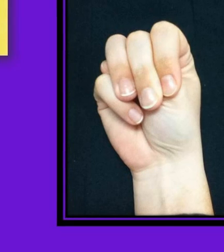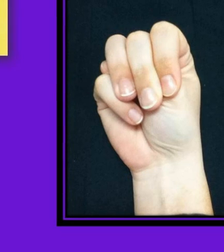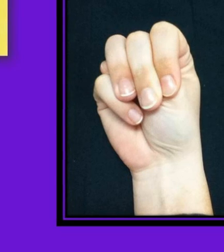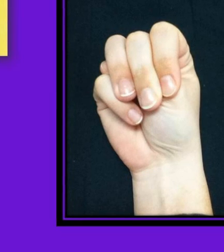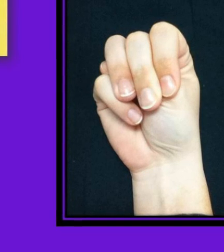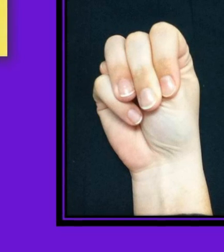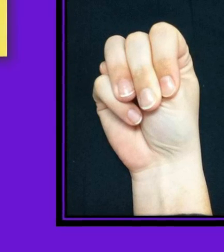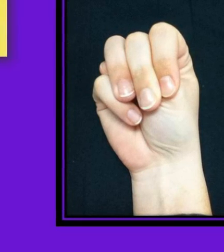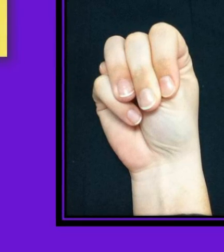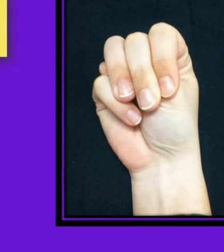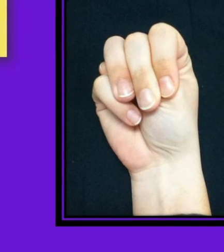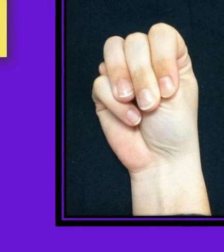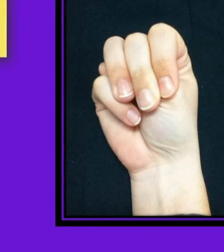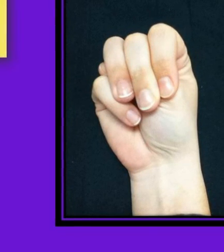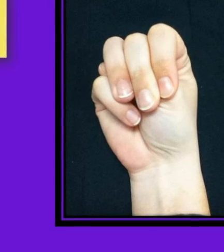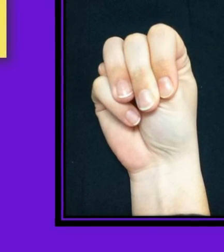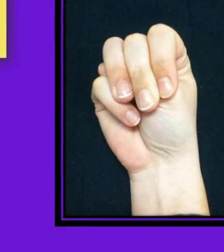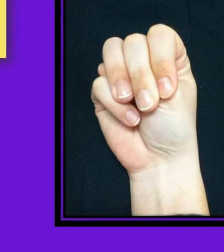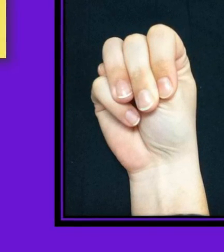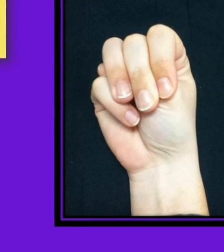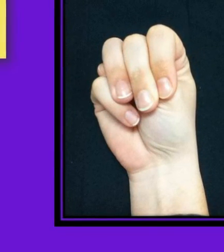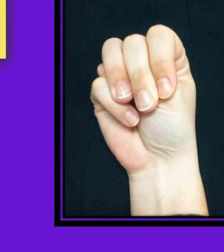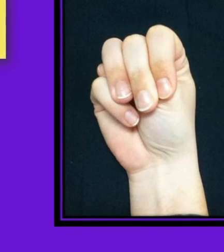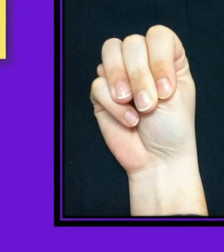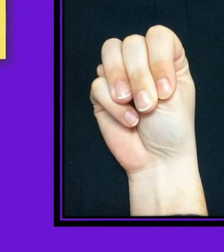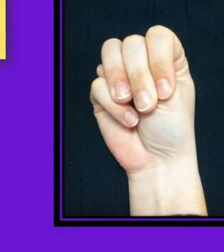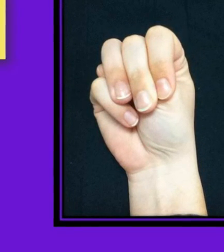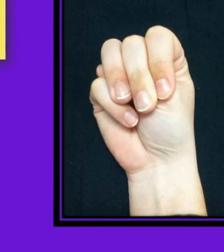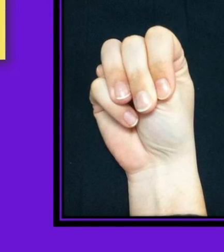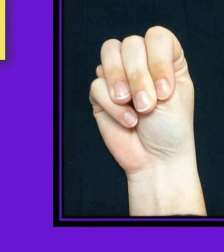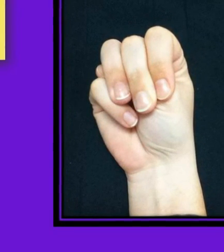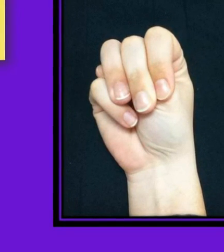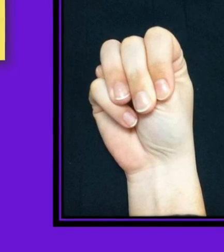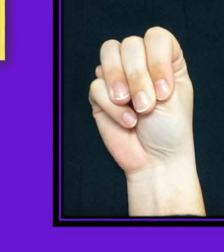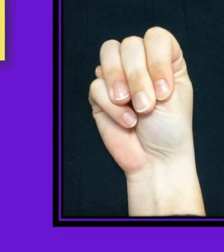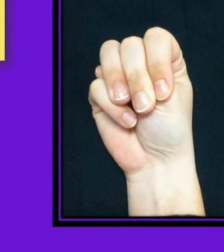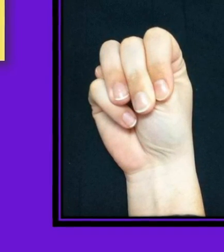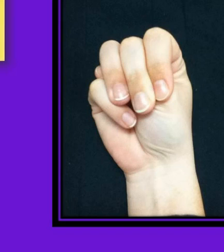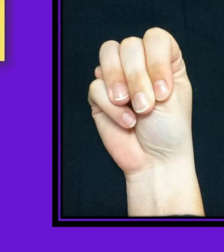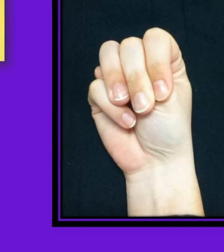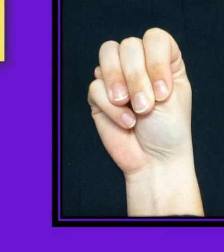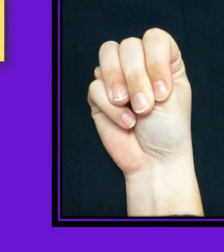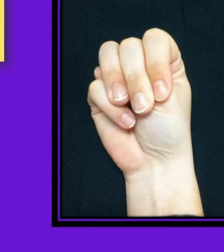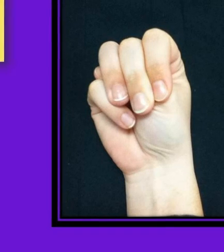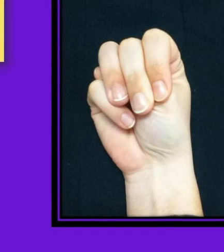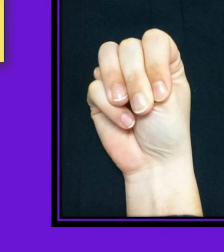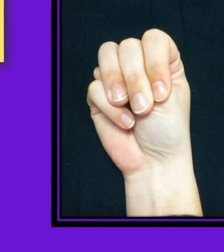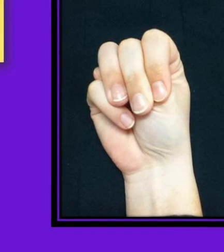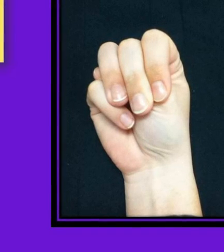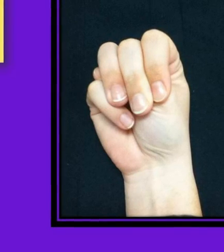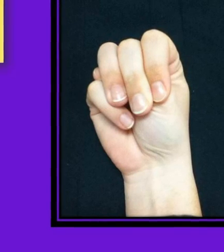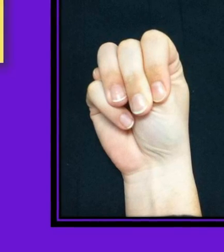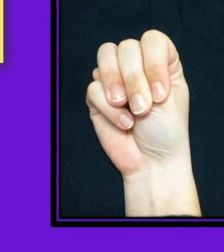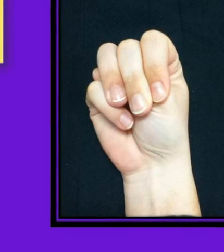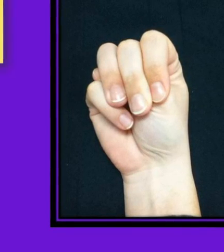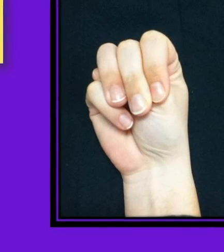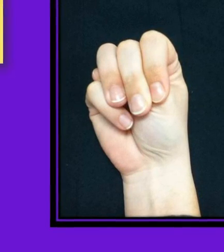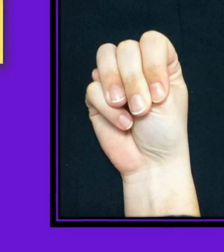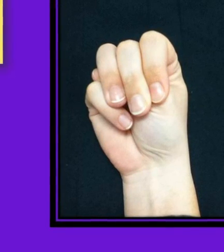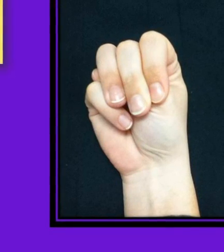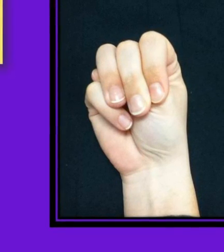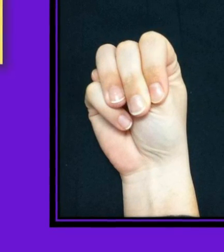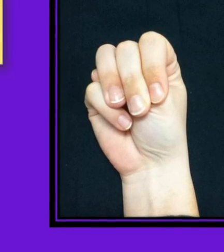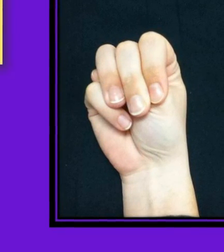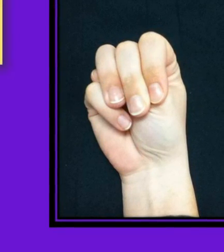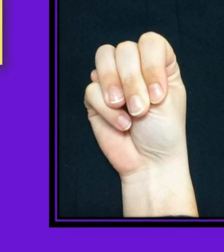hand. These fingers include your index, middle, and your ring finger. Next, you will slide your